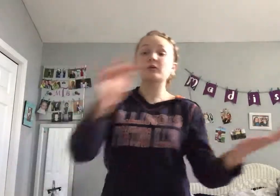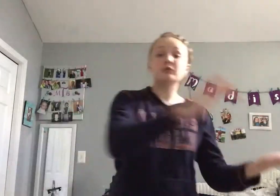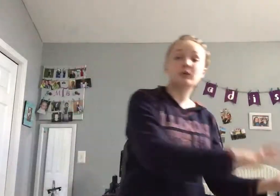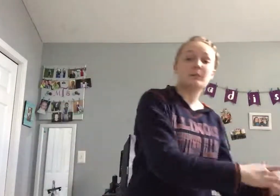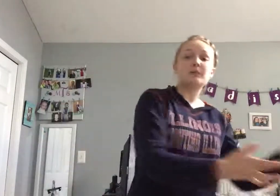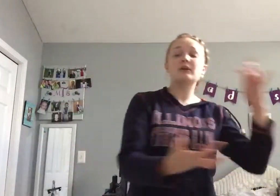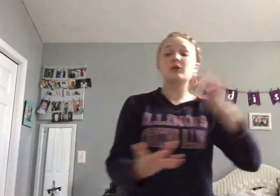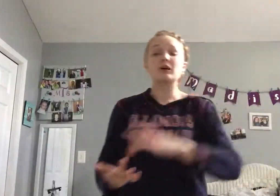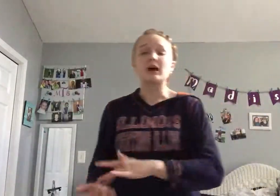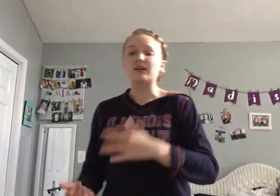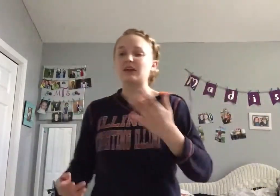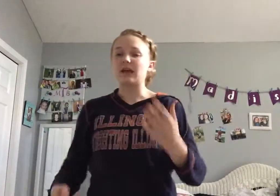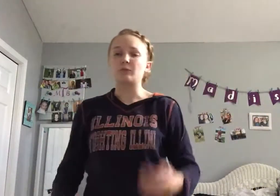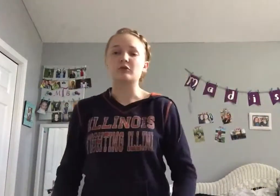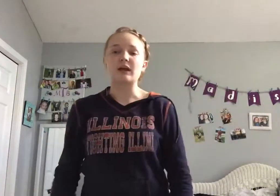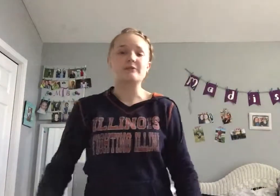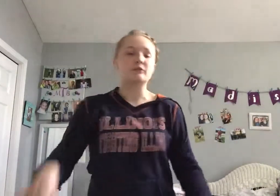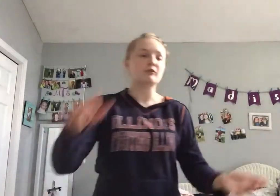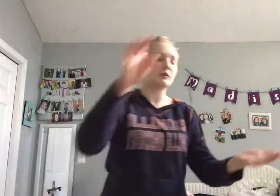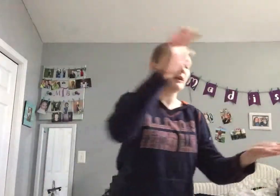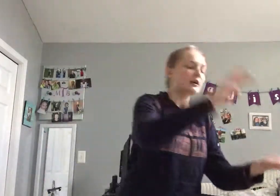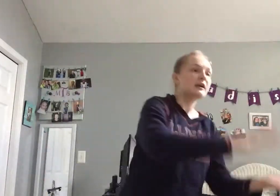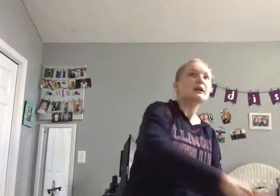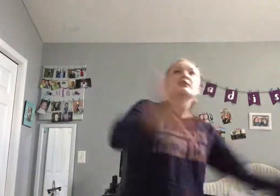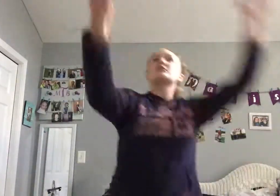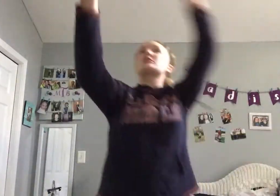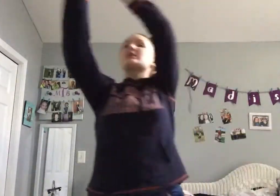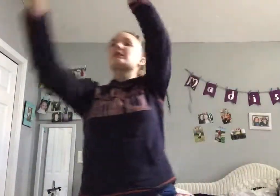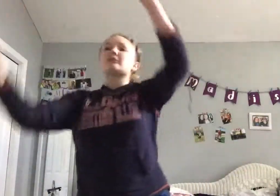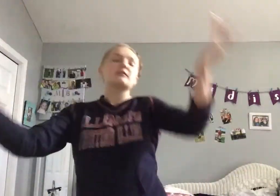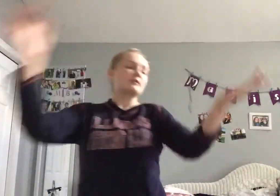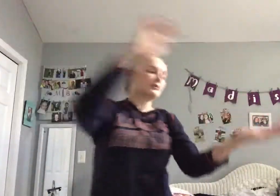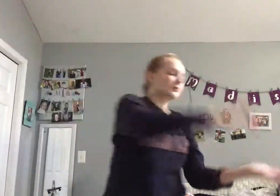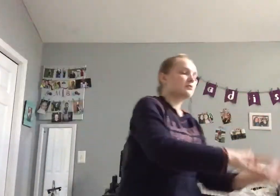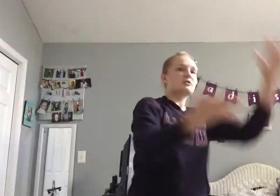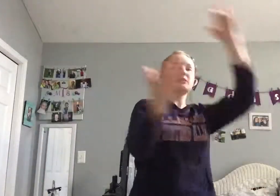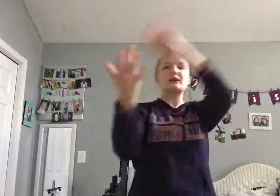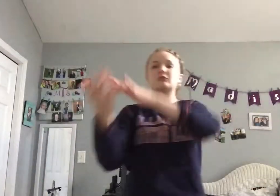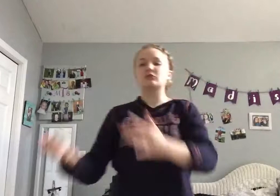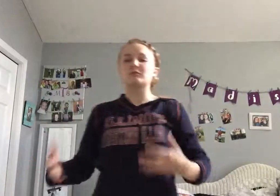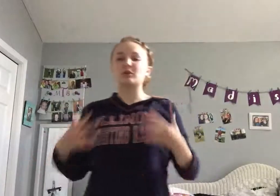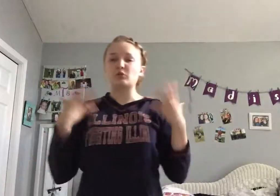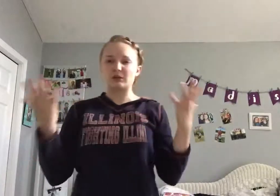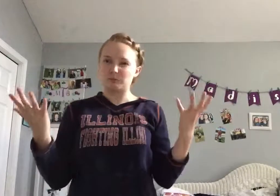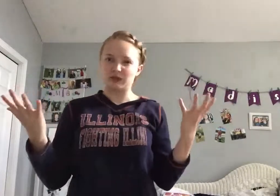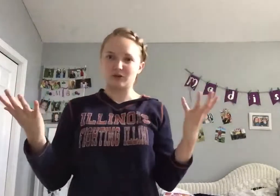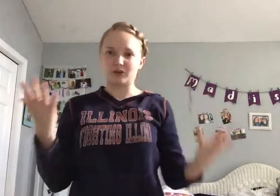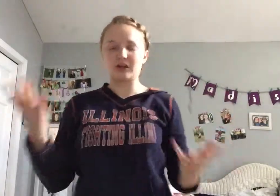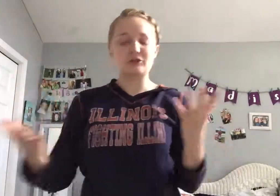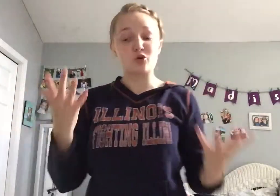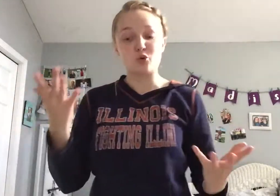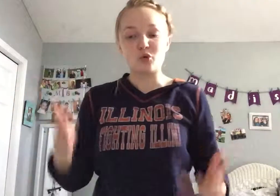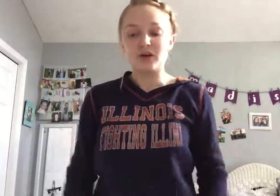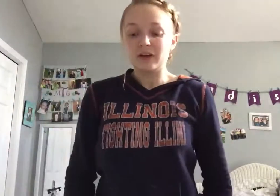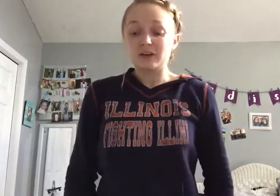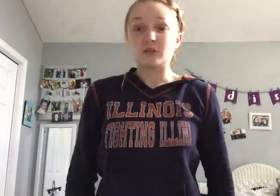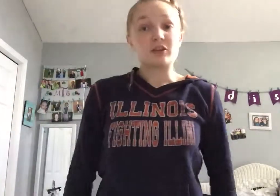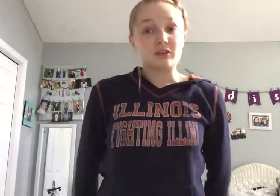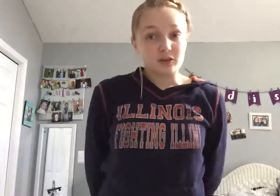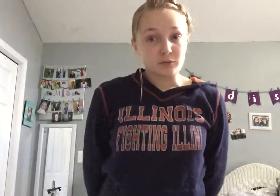you'll get bigger, and I think April's going to have you do something like Jesus, like do something really big and creative and cool. So I think it's going to be